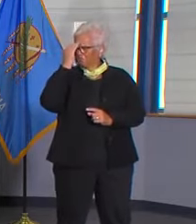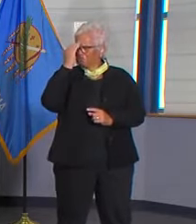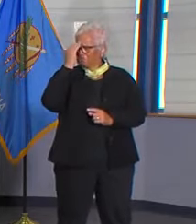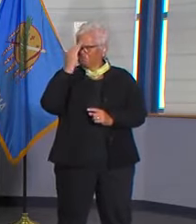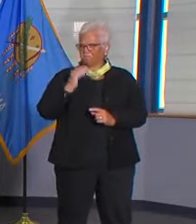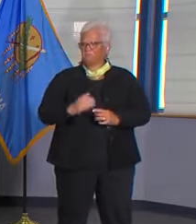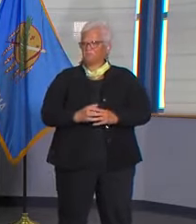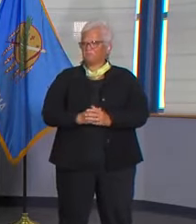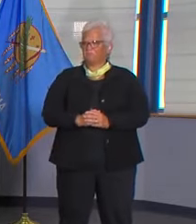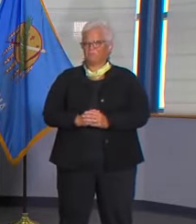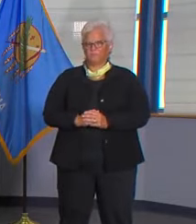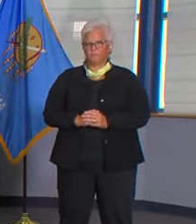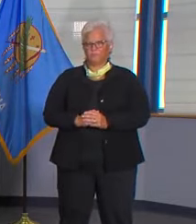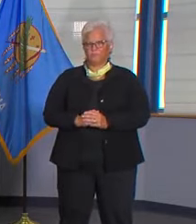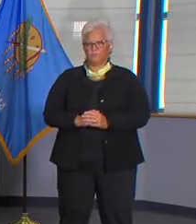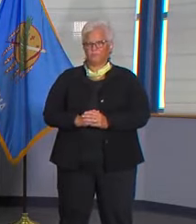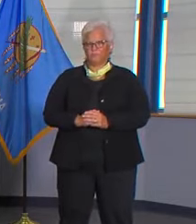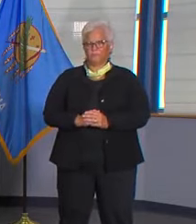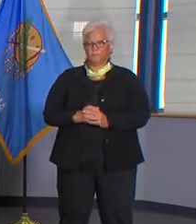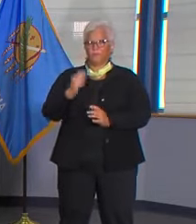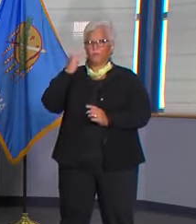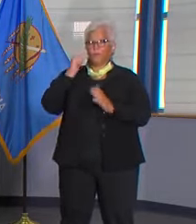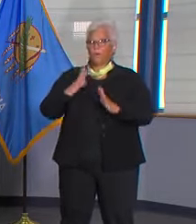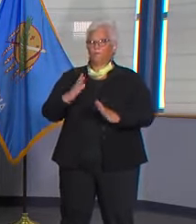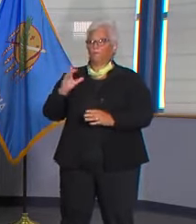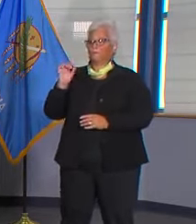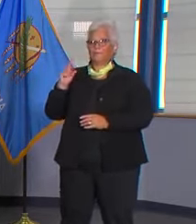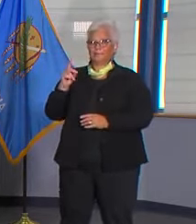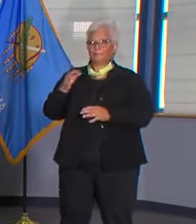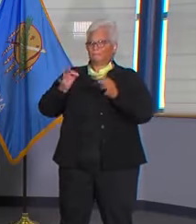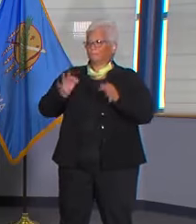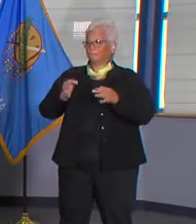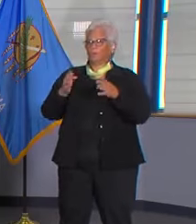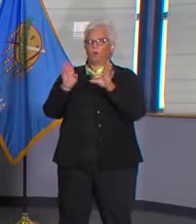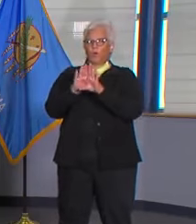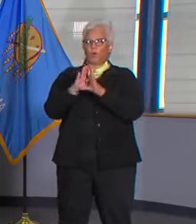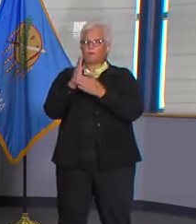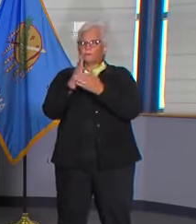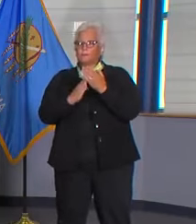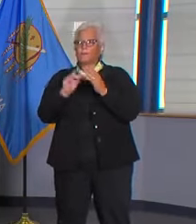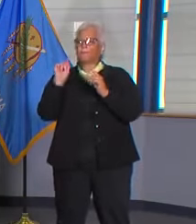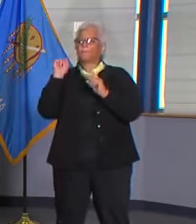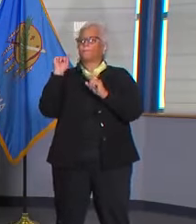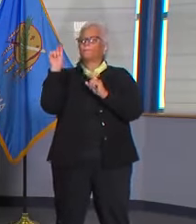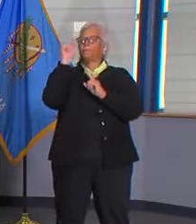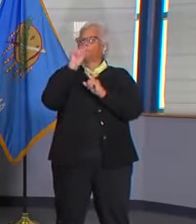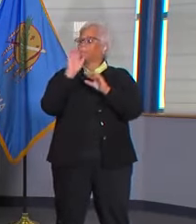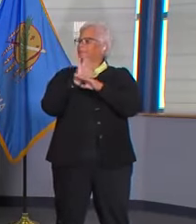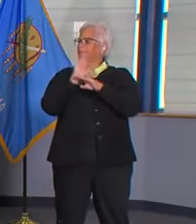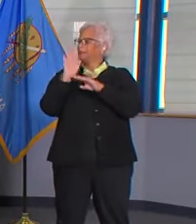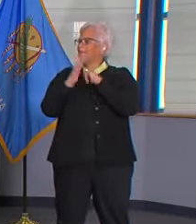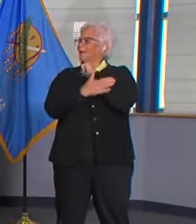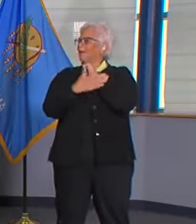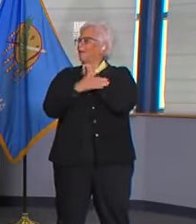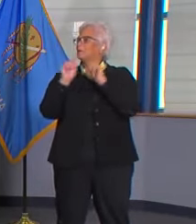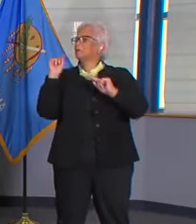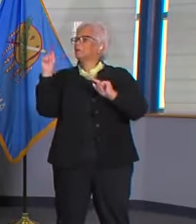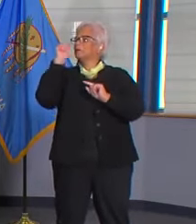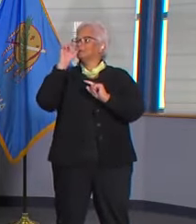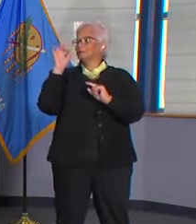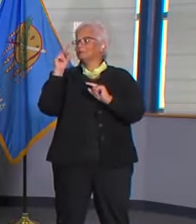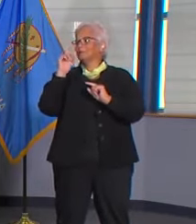non-critical infrastructure businesses in those counties that had evidence of spread. That was a really good way to break it